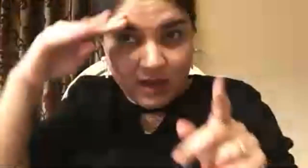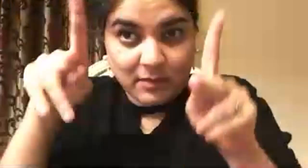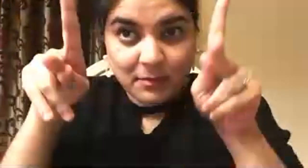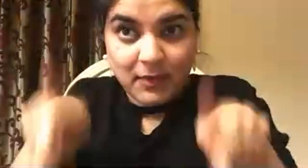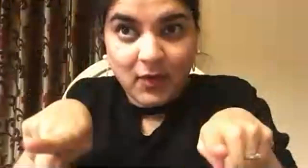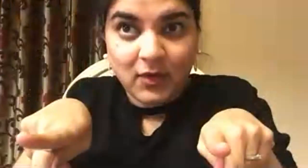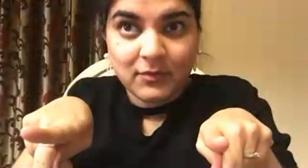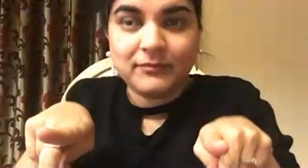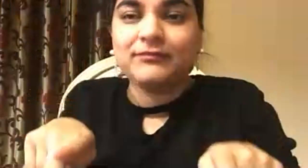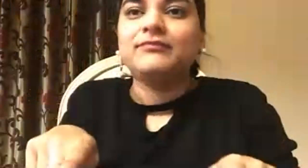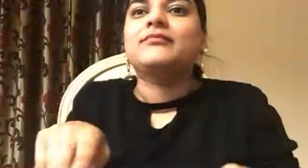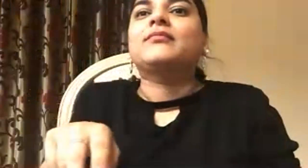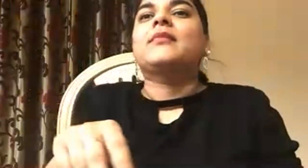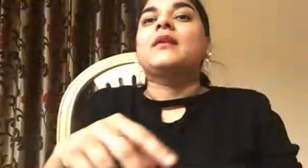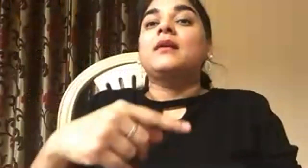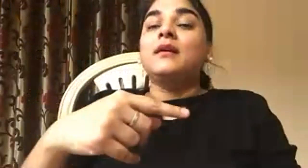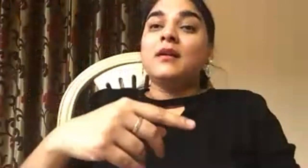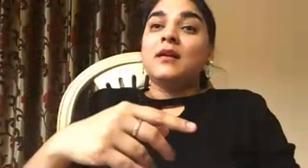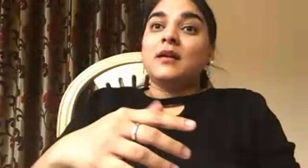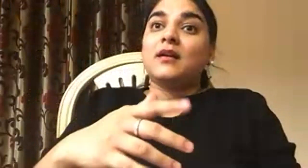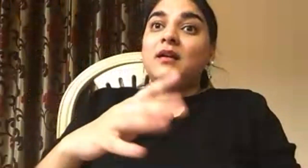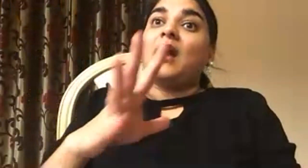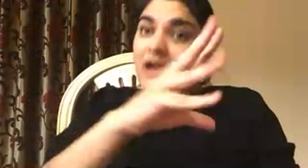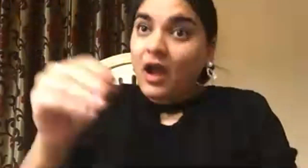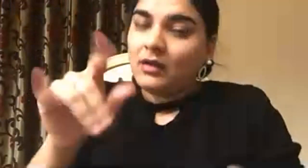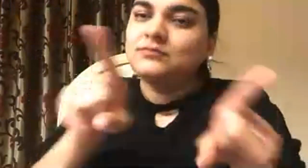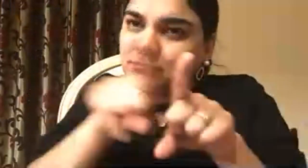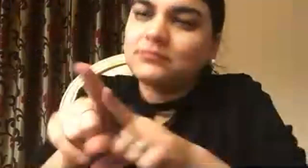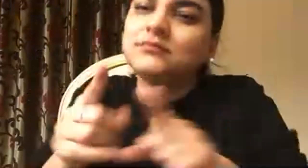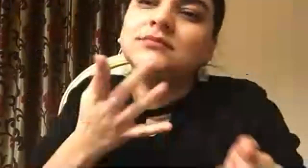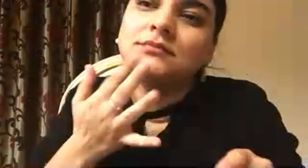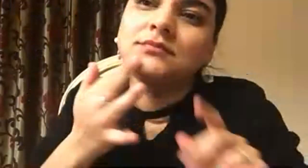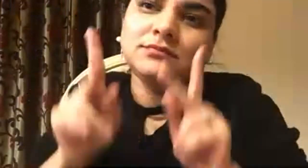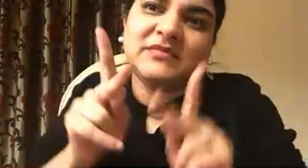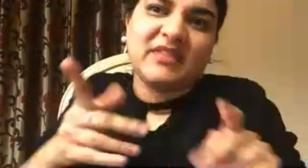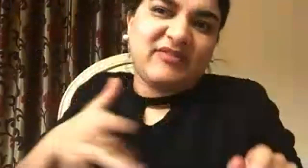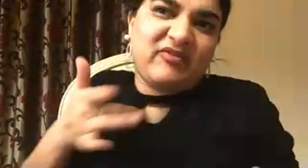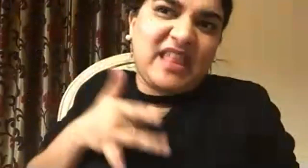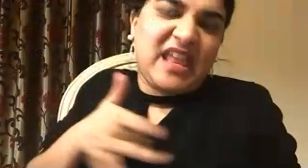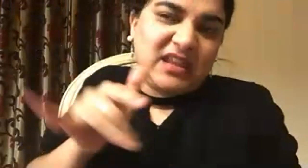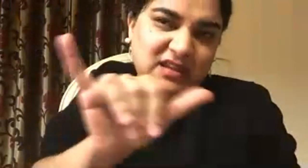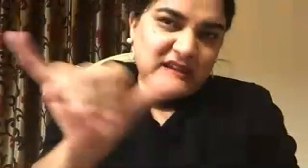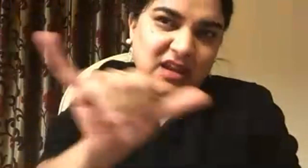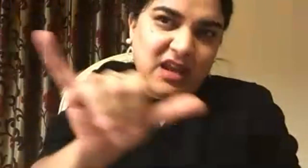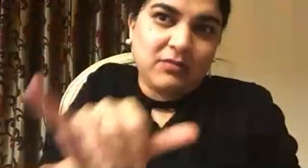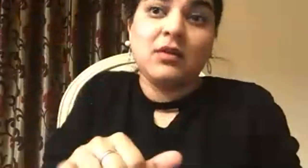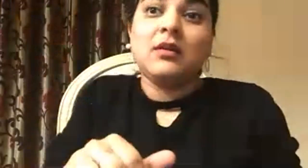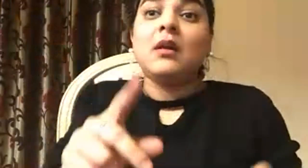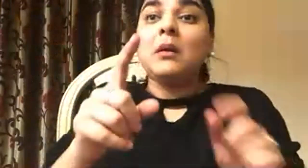I mean, I can definitely see how you, Divya speaking, I can definitely see how you feel as a Black person. And, you know, also I know a lot of people of